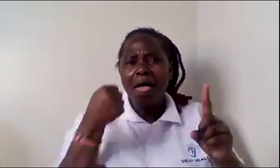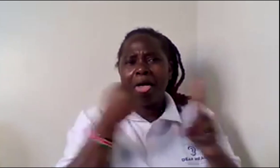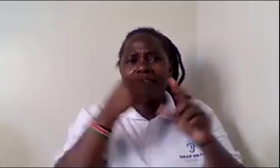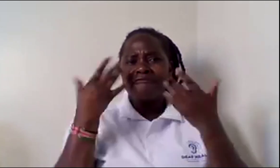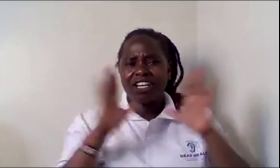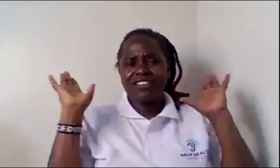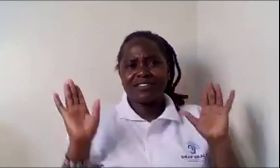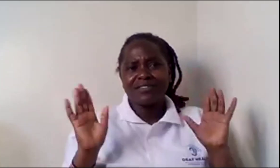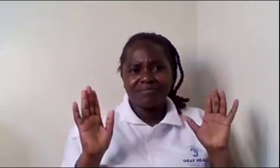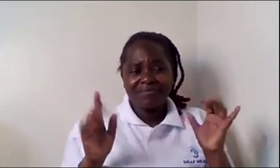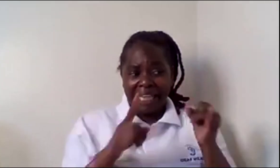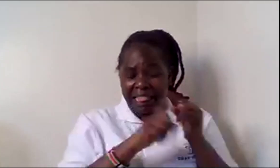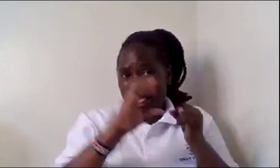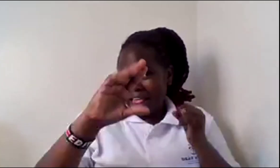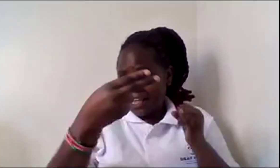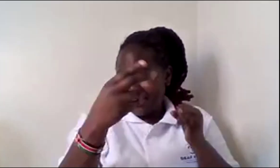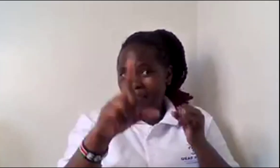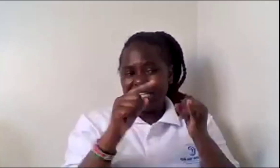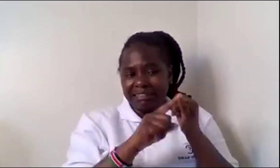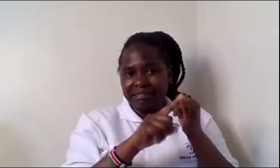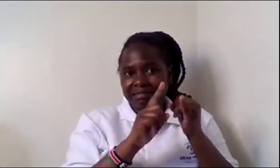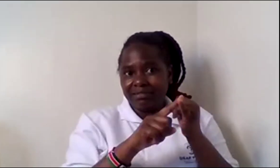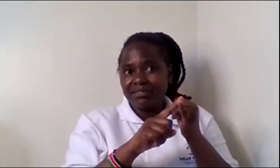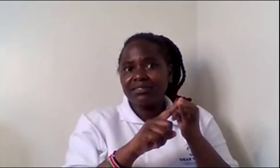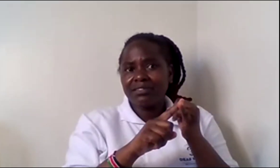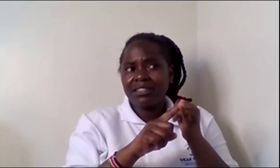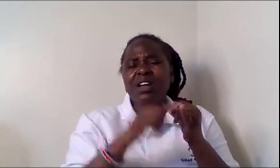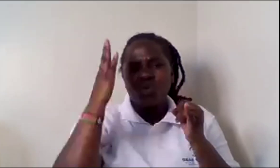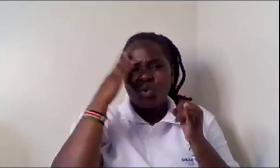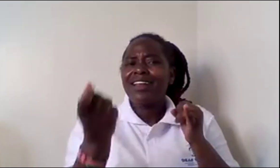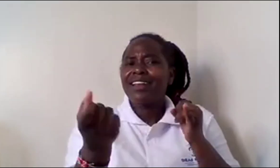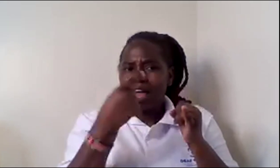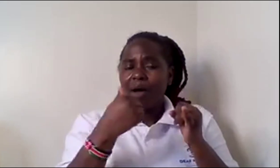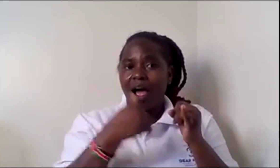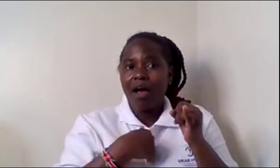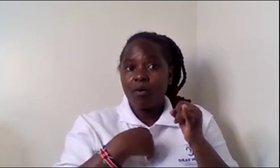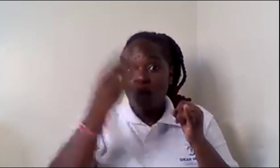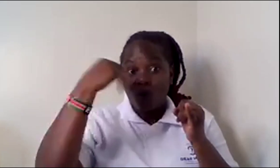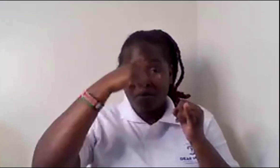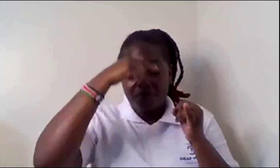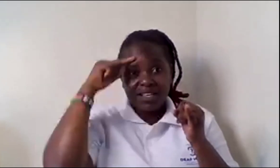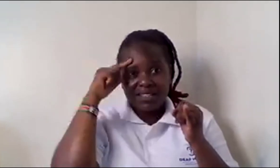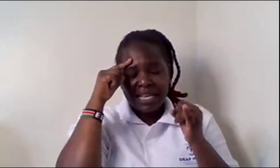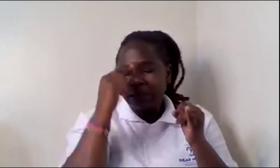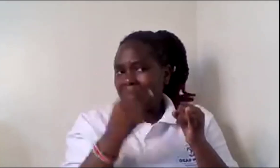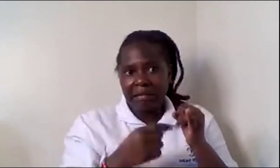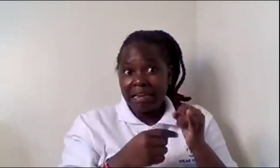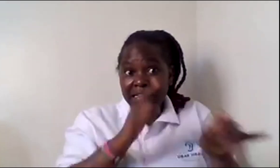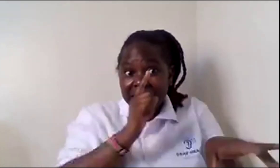The issue is that as much as it is very treatable, because it has very few signs and symptoms, that's why it spreads so